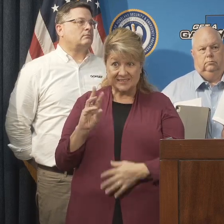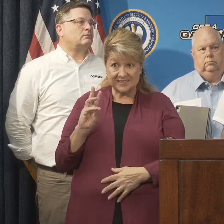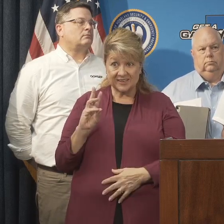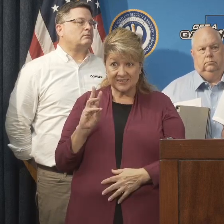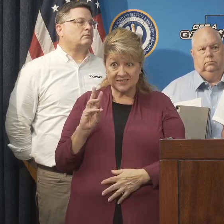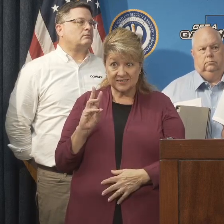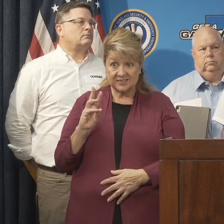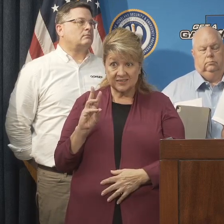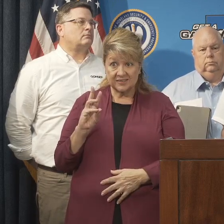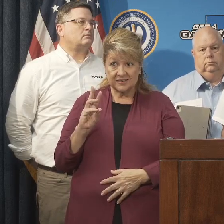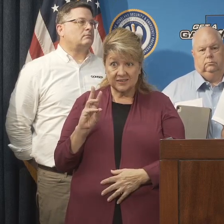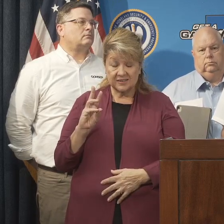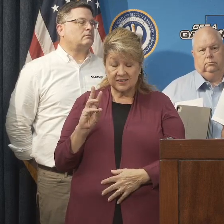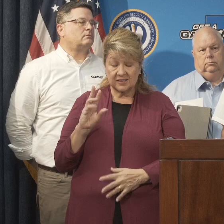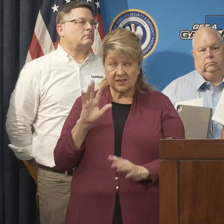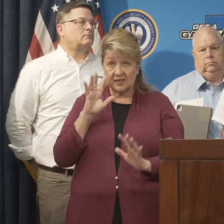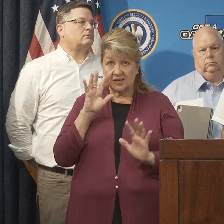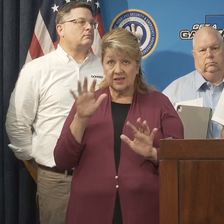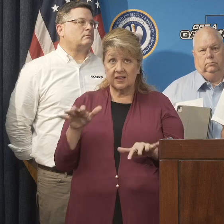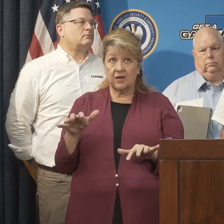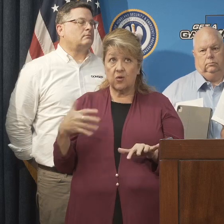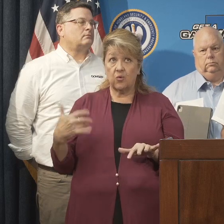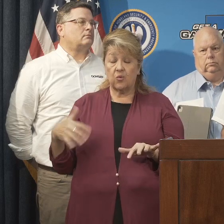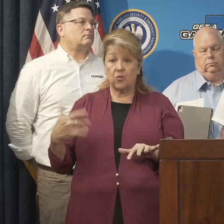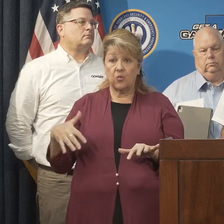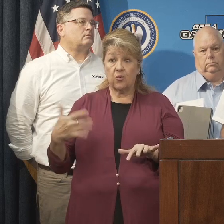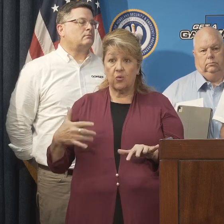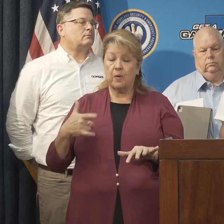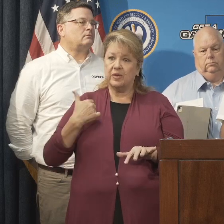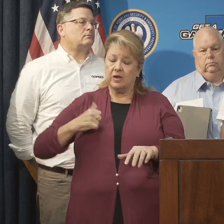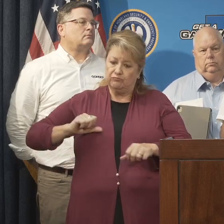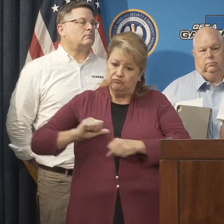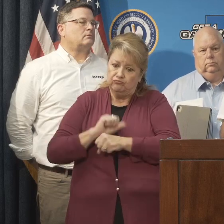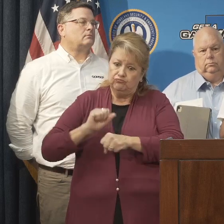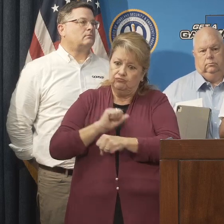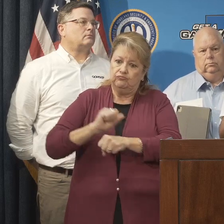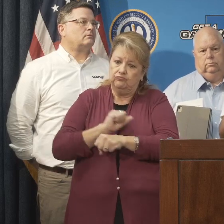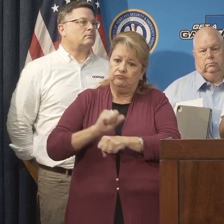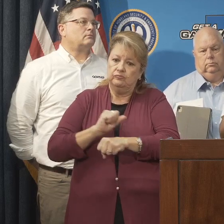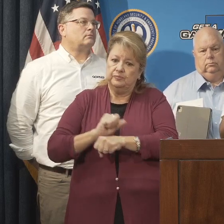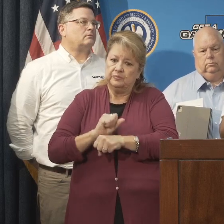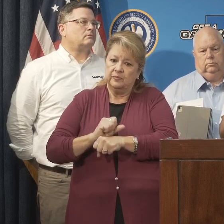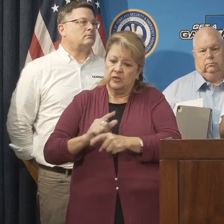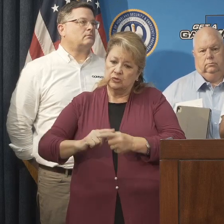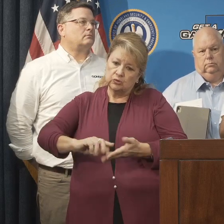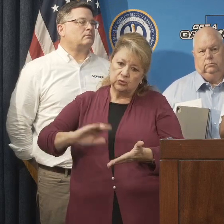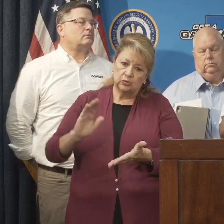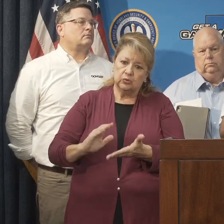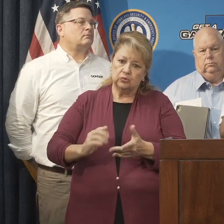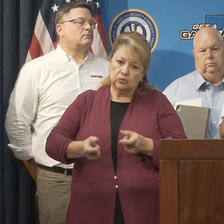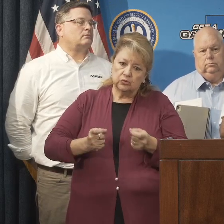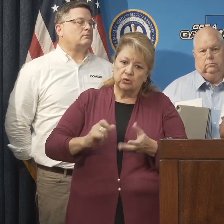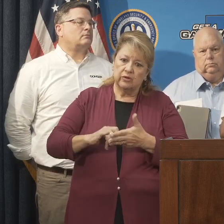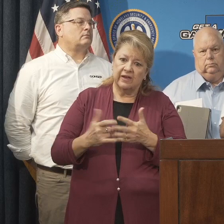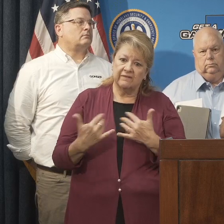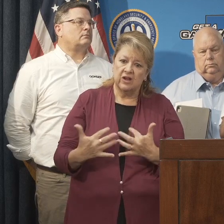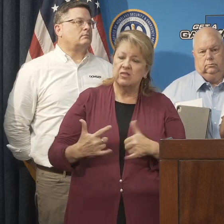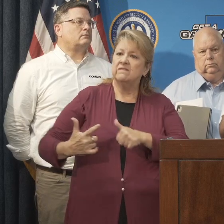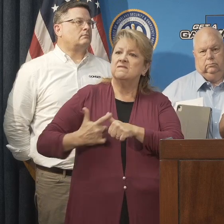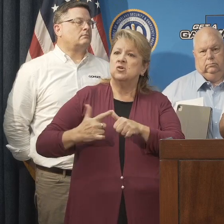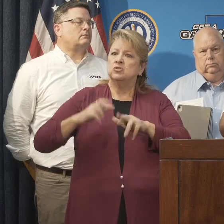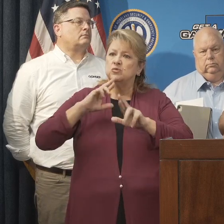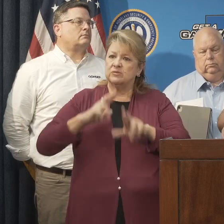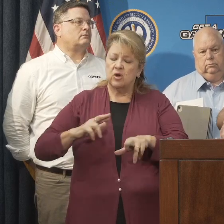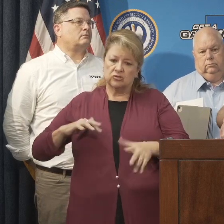that is remarkable, and it's because of the work that was done by local firefighters, by those first responders,